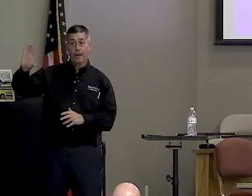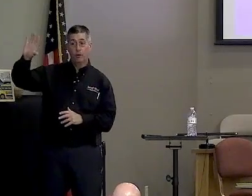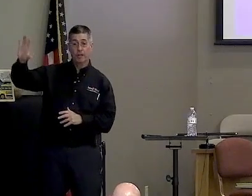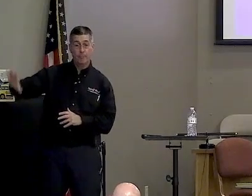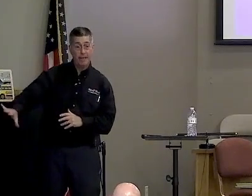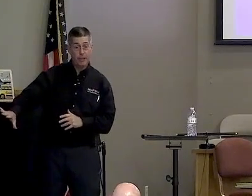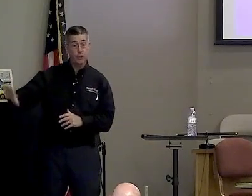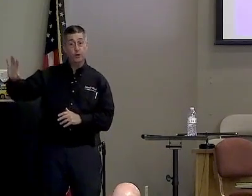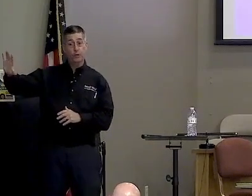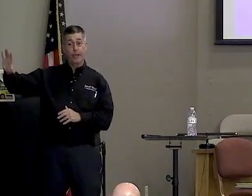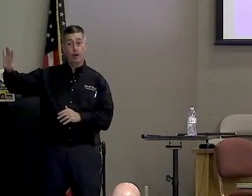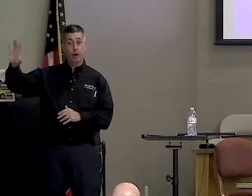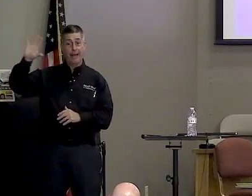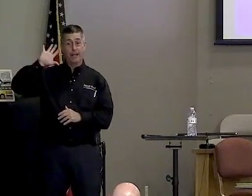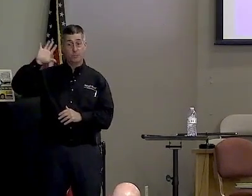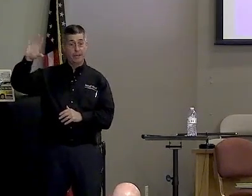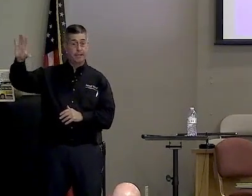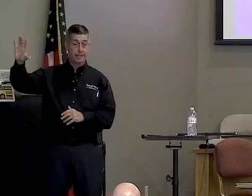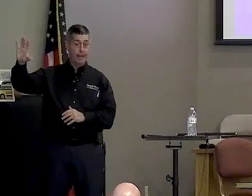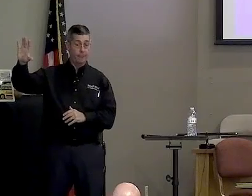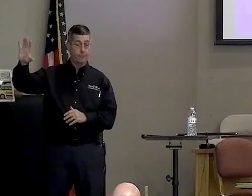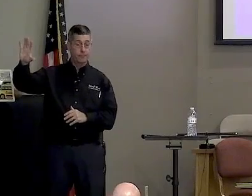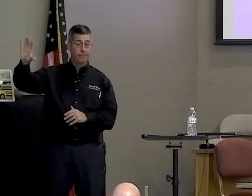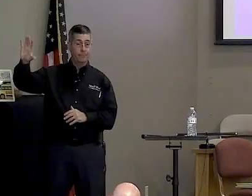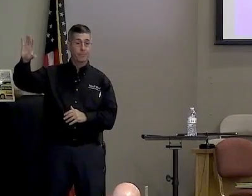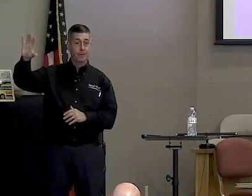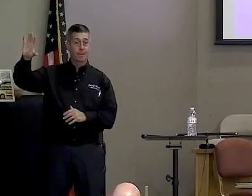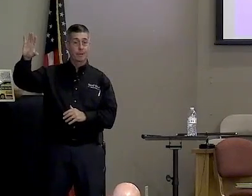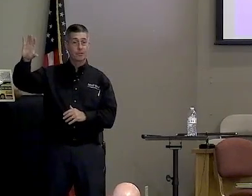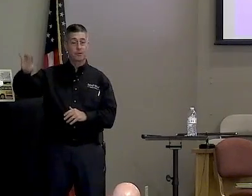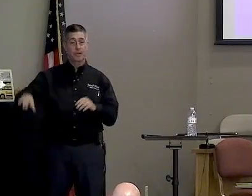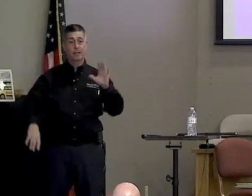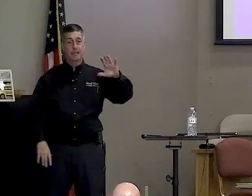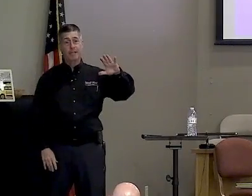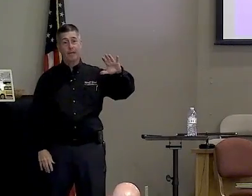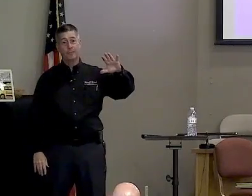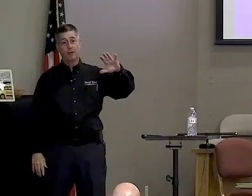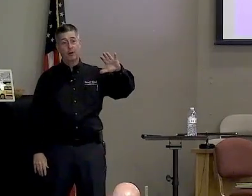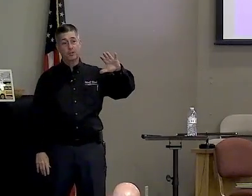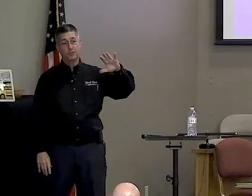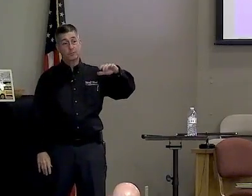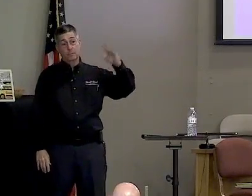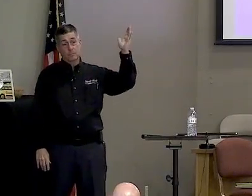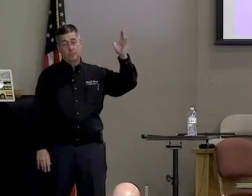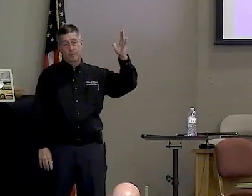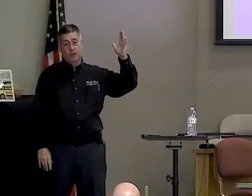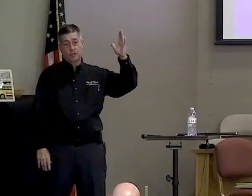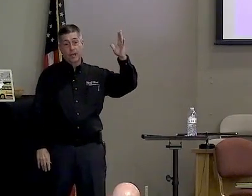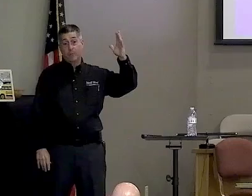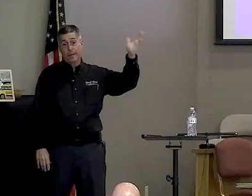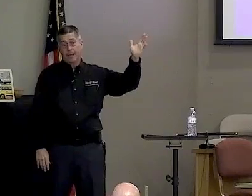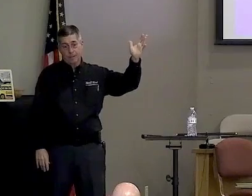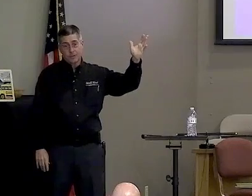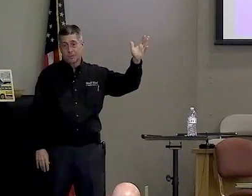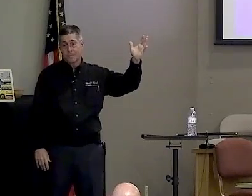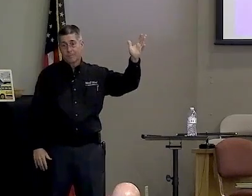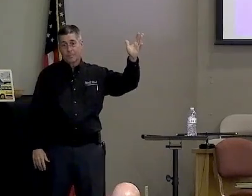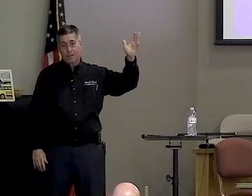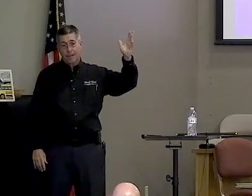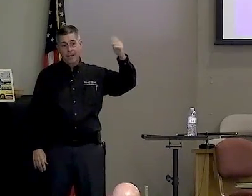or diminish who they are as big D deaf. So the little D deaf are just those, everybody else. And